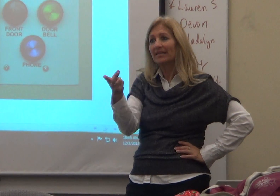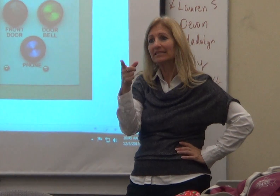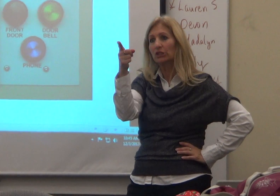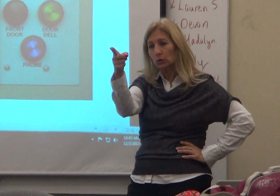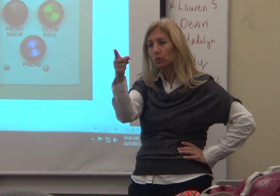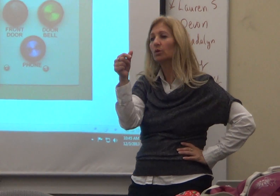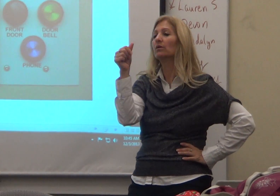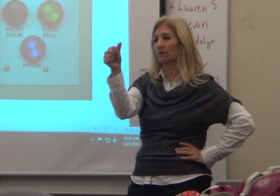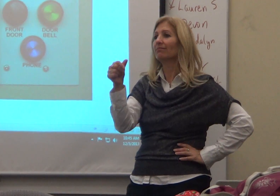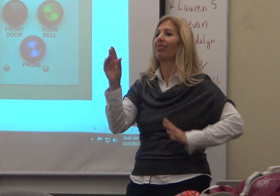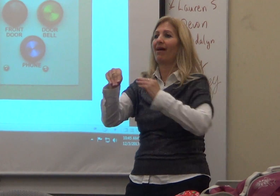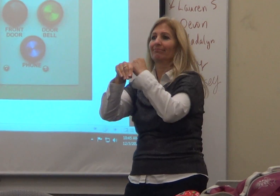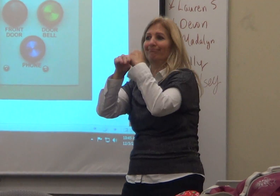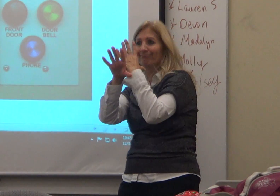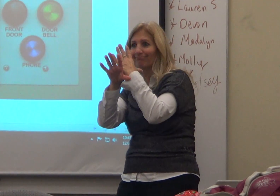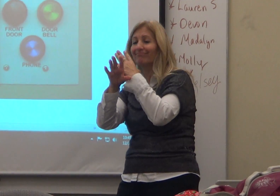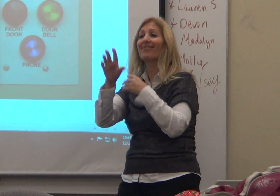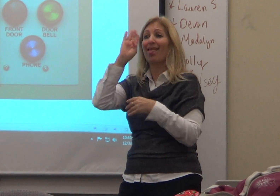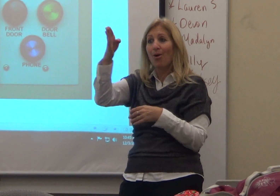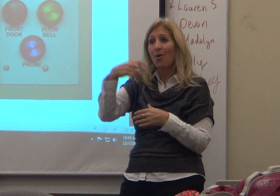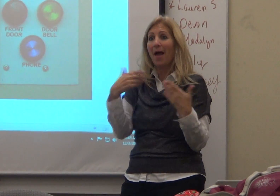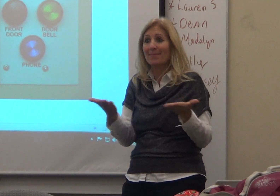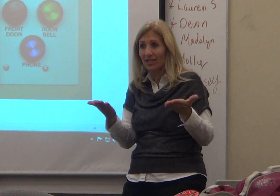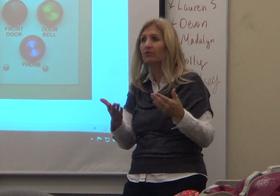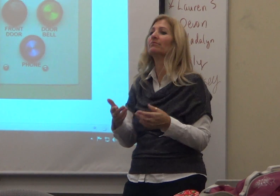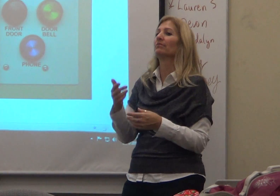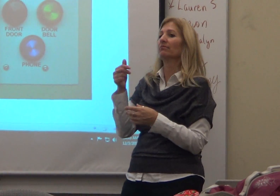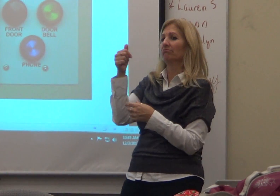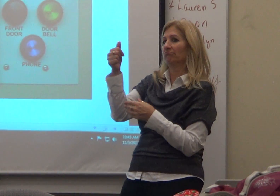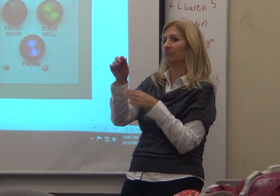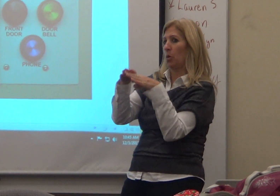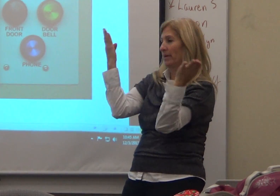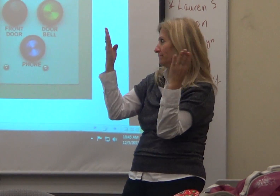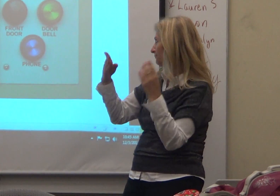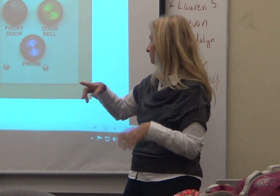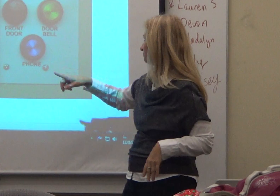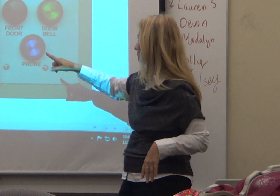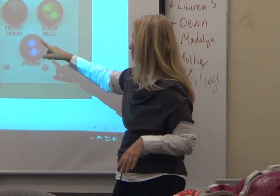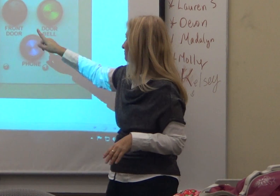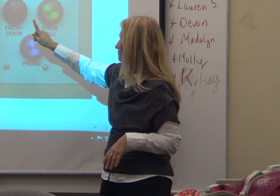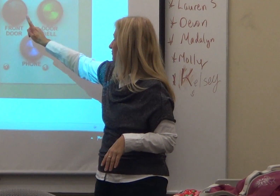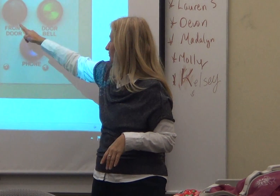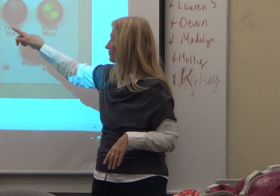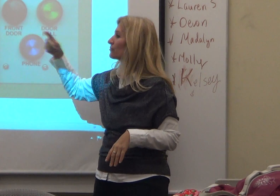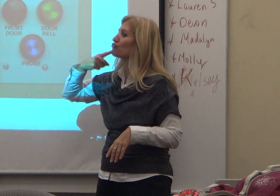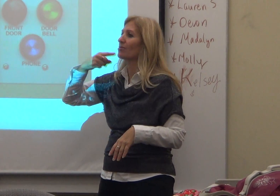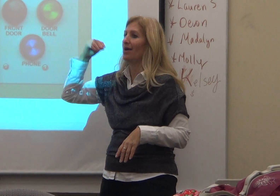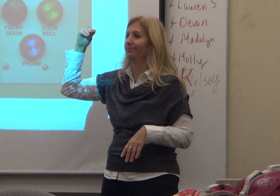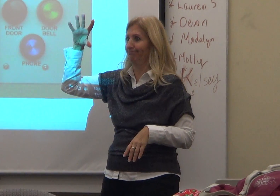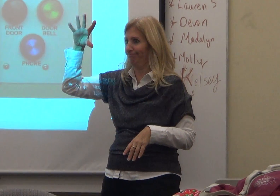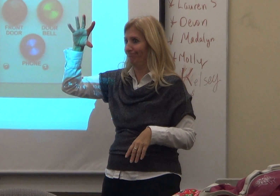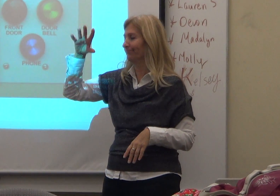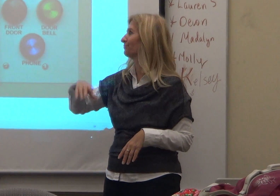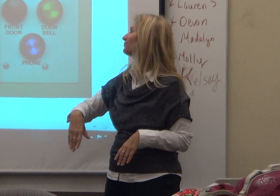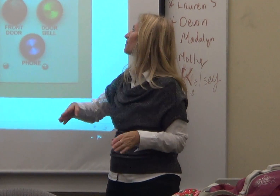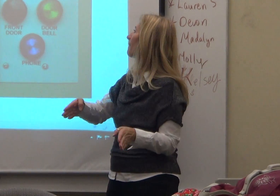So when somebody is in the vestibule and they come into the front, like I said before, there's that screen and they can press to the resident. That will flash